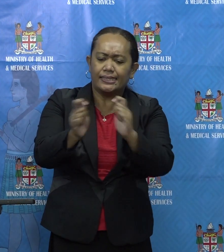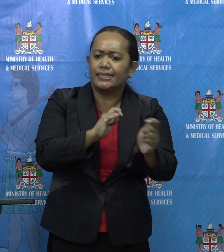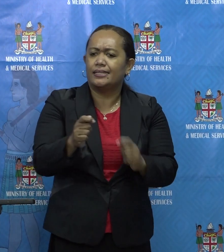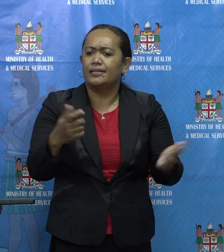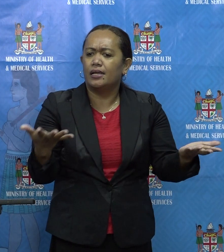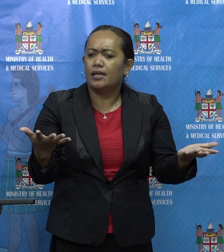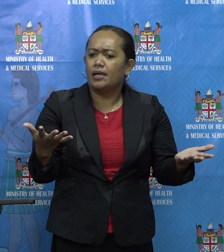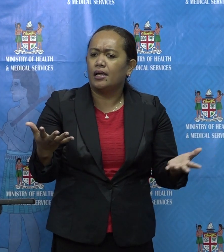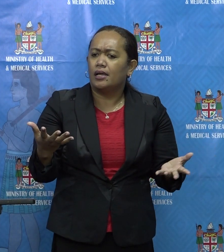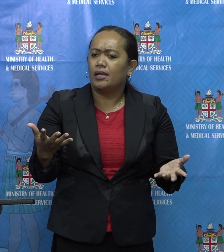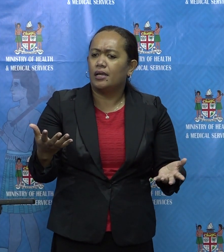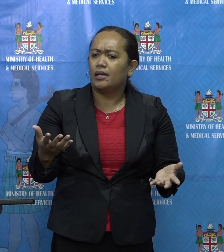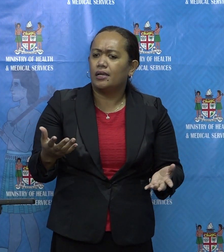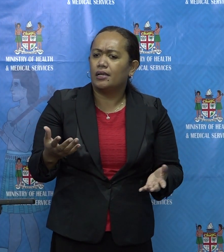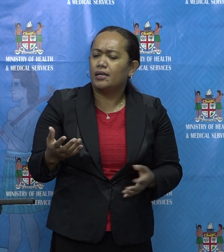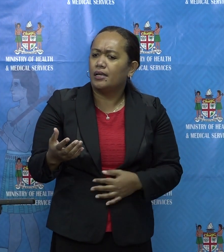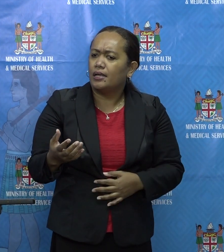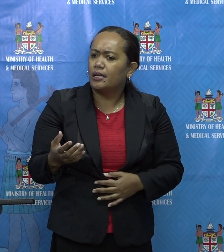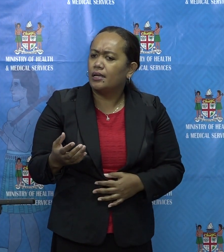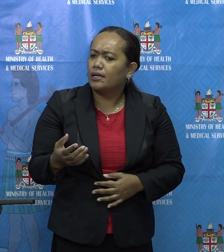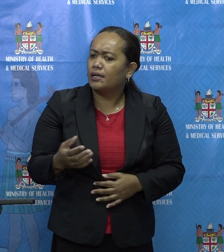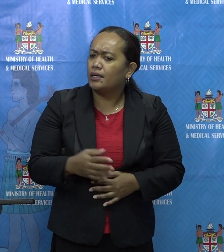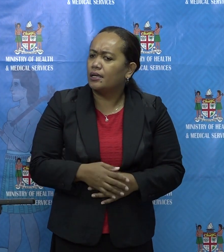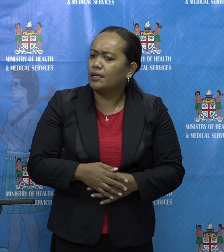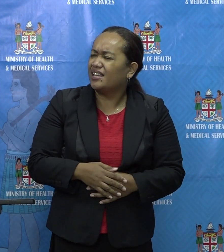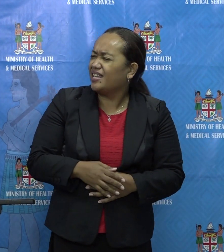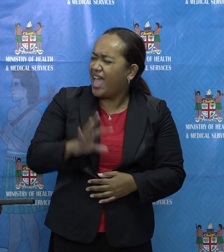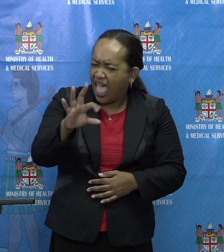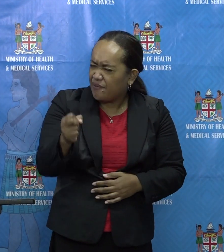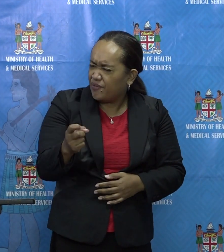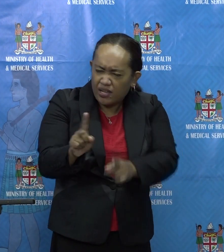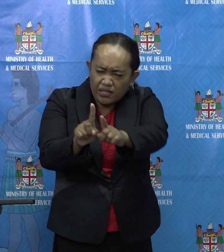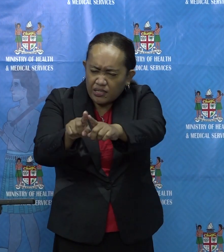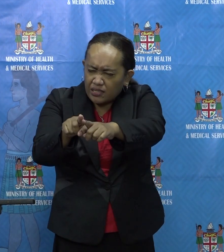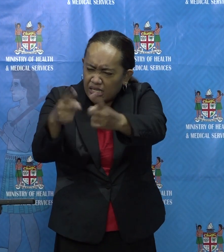done, unique tests? Because I understand that